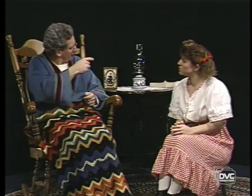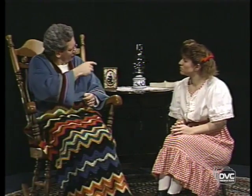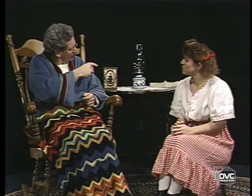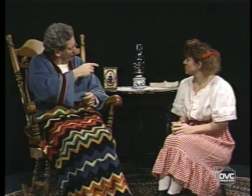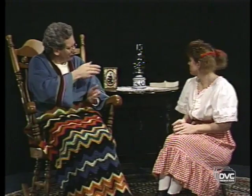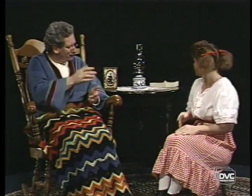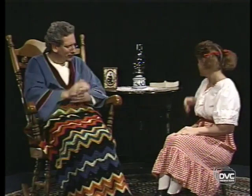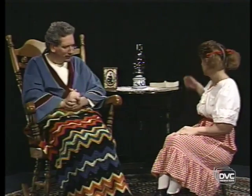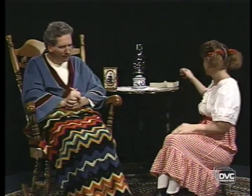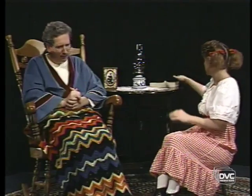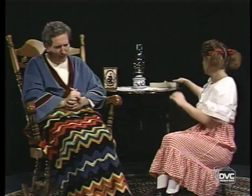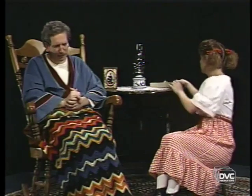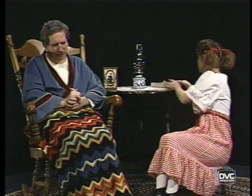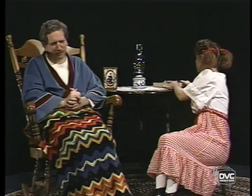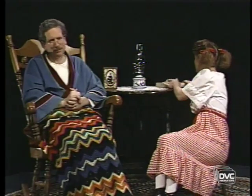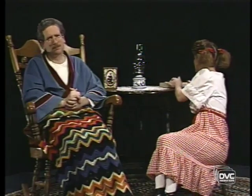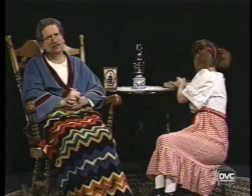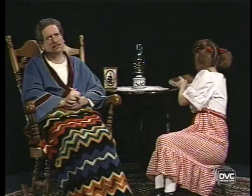papa bring my